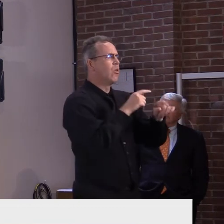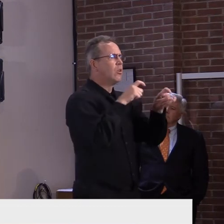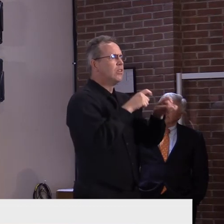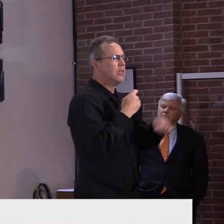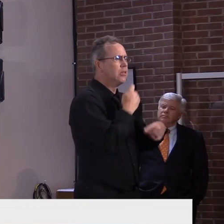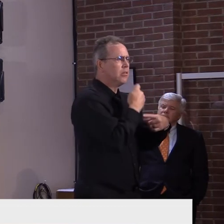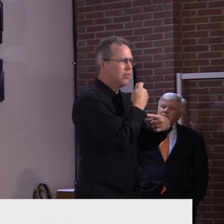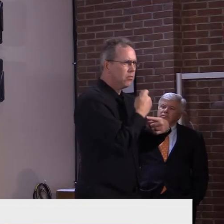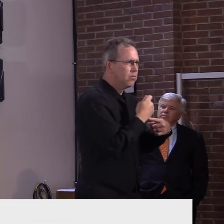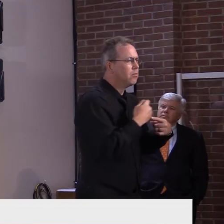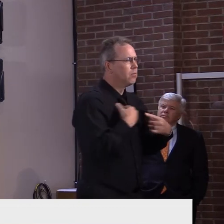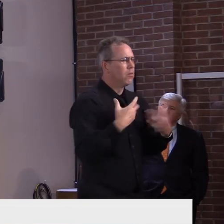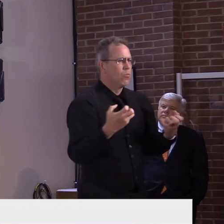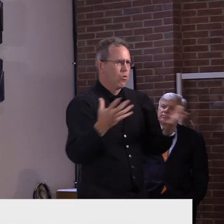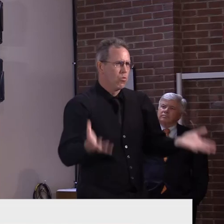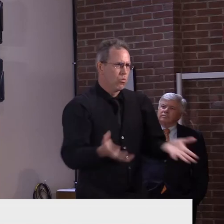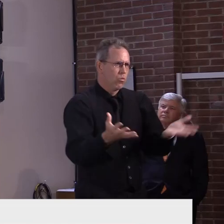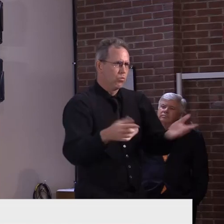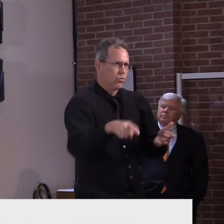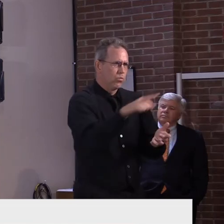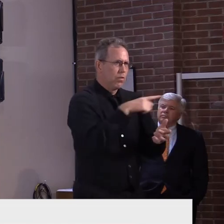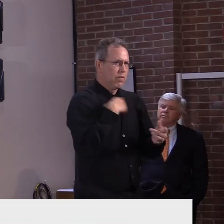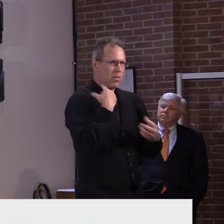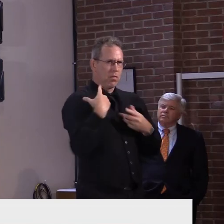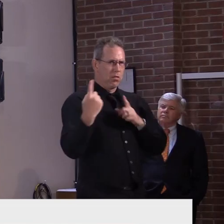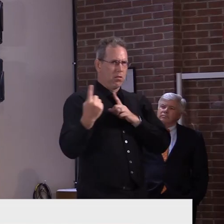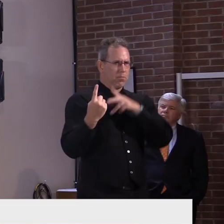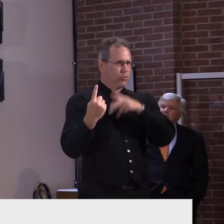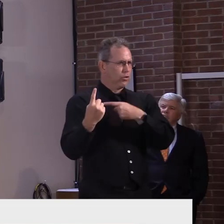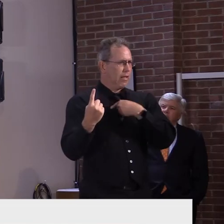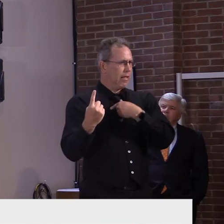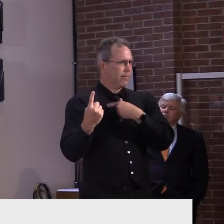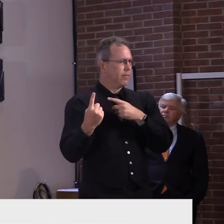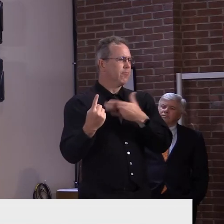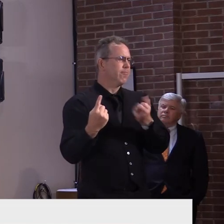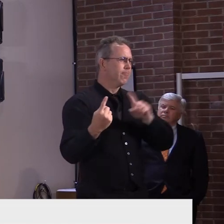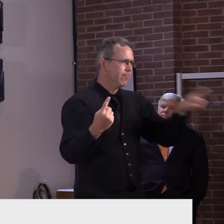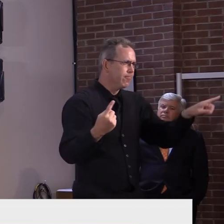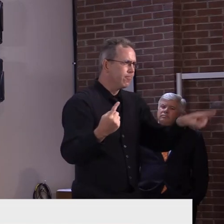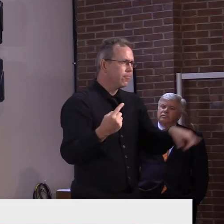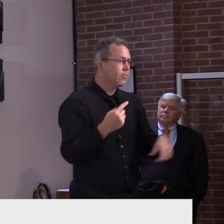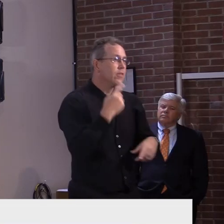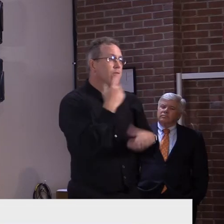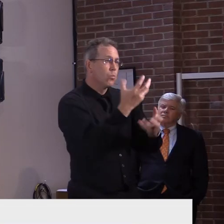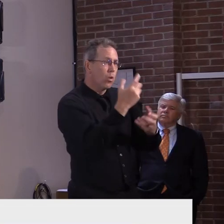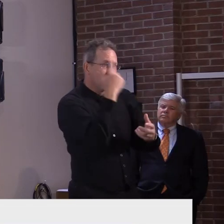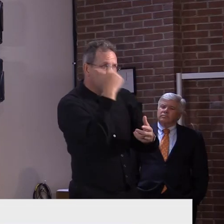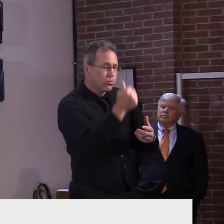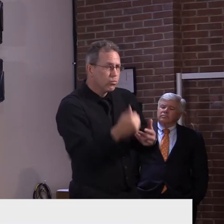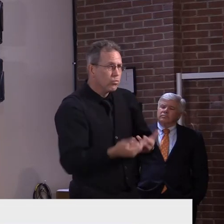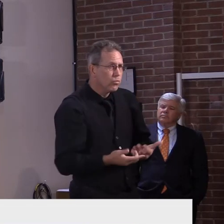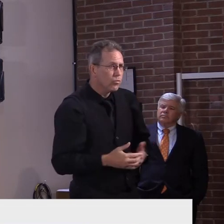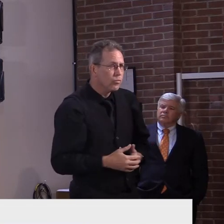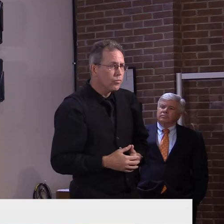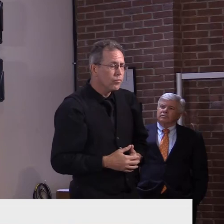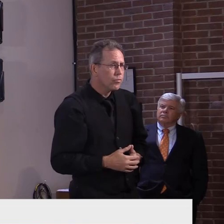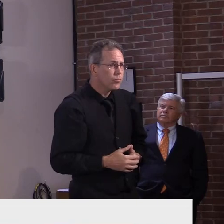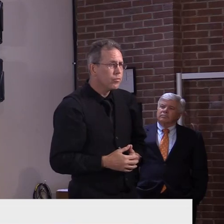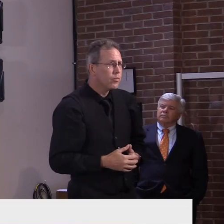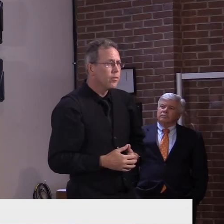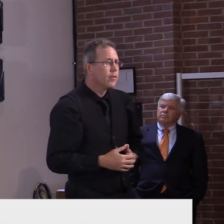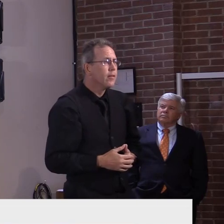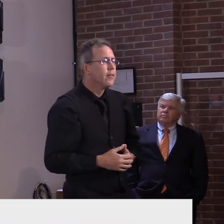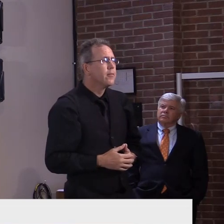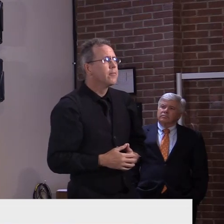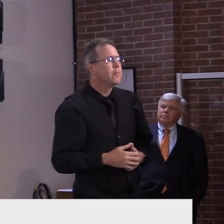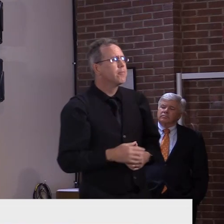I'm curious, still, the recommendations as specified on the Protect Yourself and Others page for